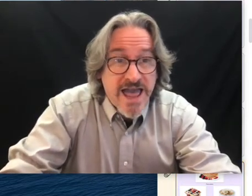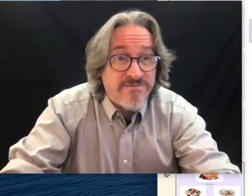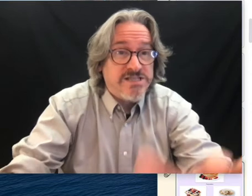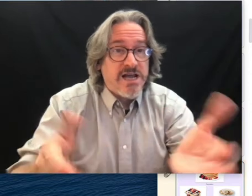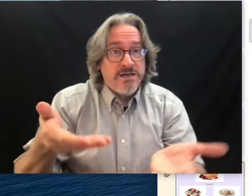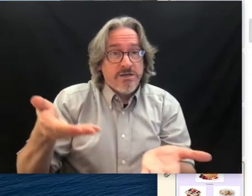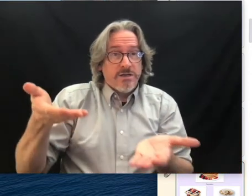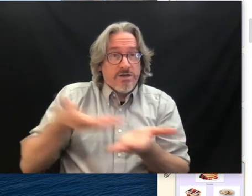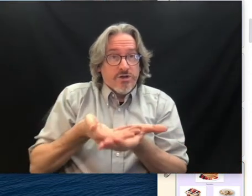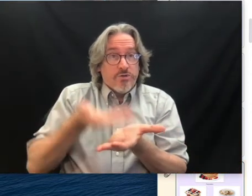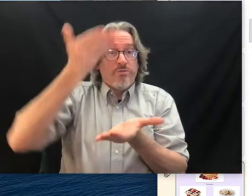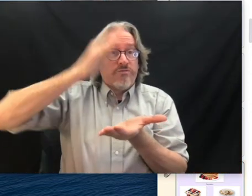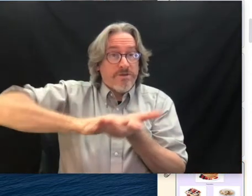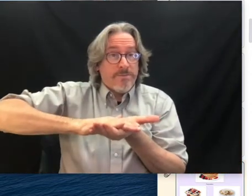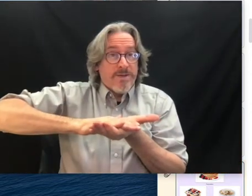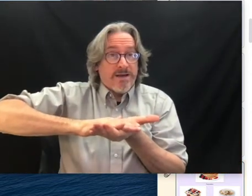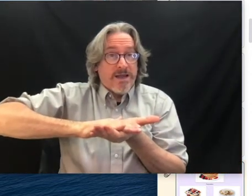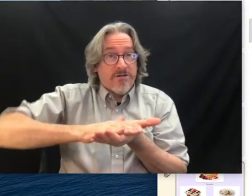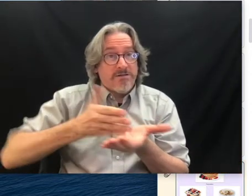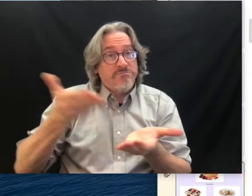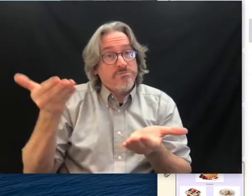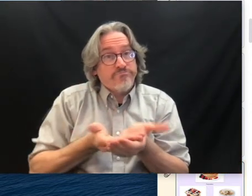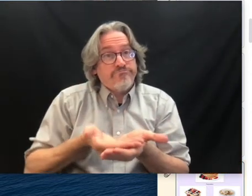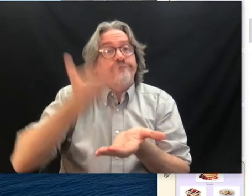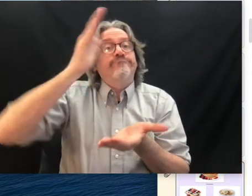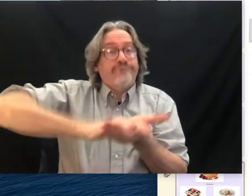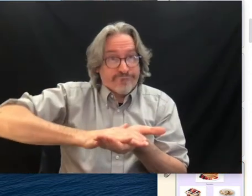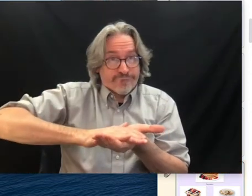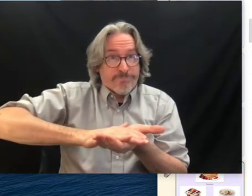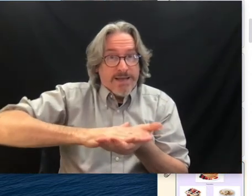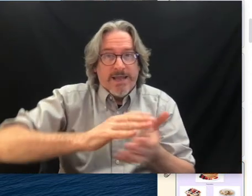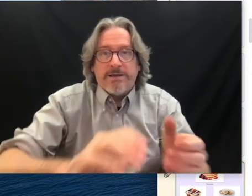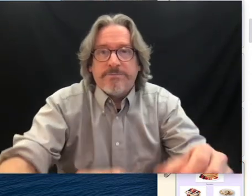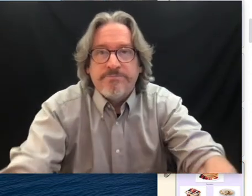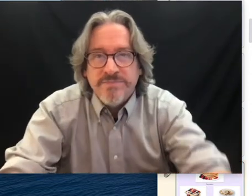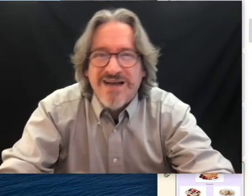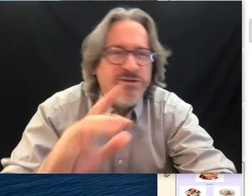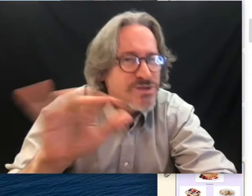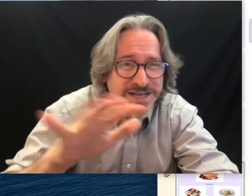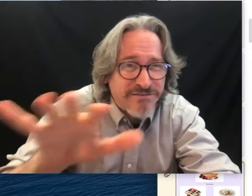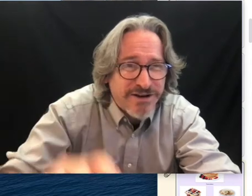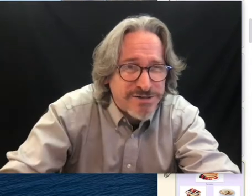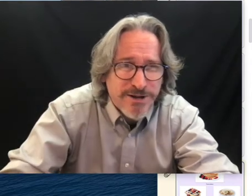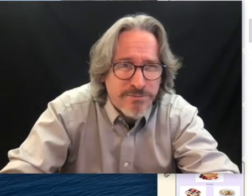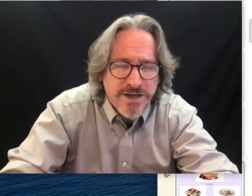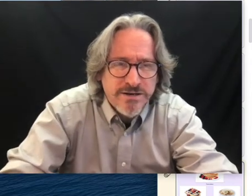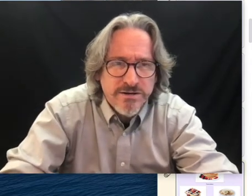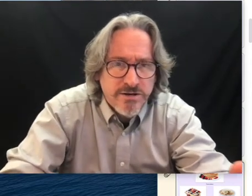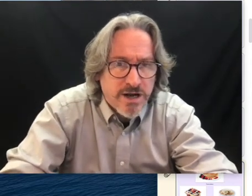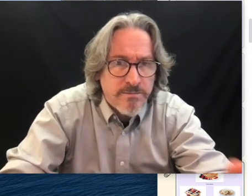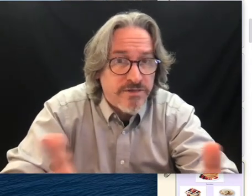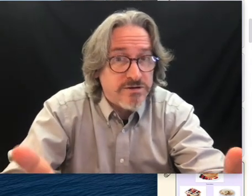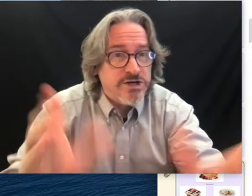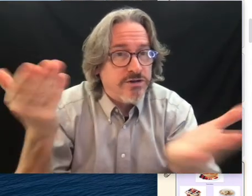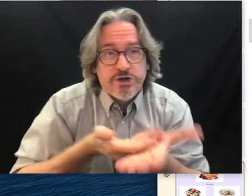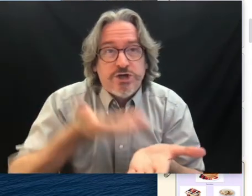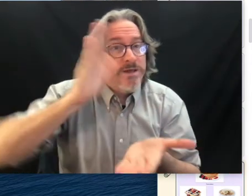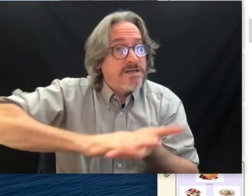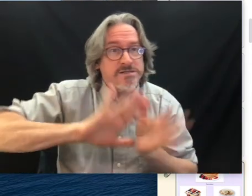Pancakes have a sign. You flip the pancake, right? Pancake. I've also seen it fingerspelled, but